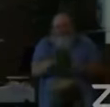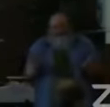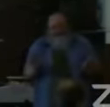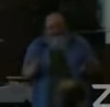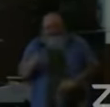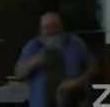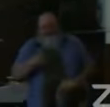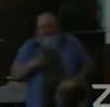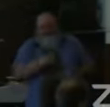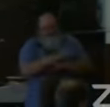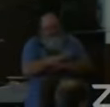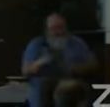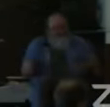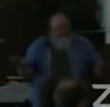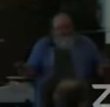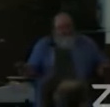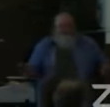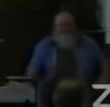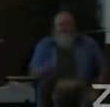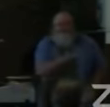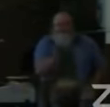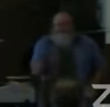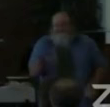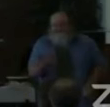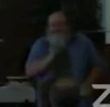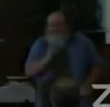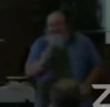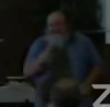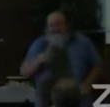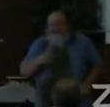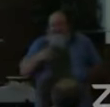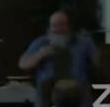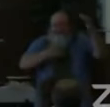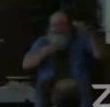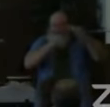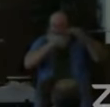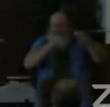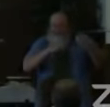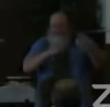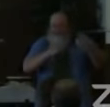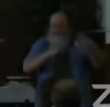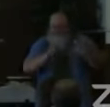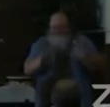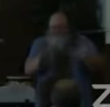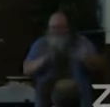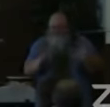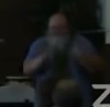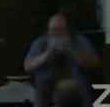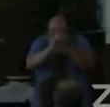Some of you don't have hope. You can't see that light at the end of the tunnel.